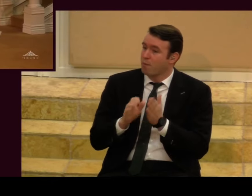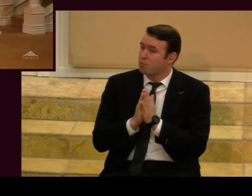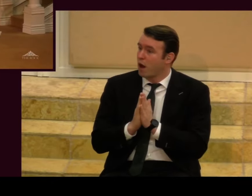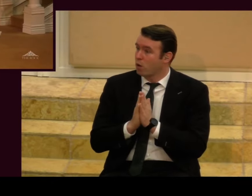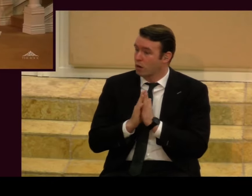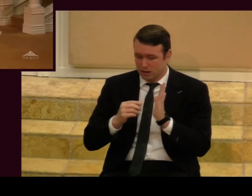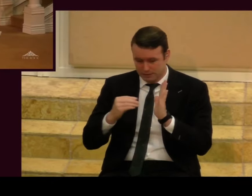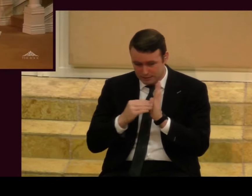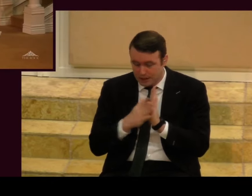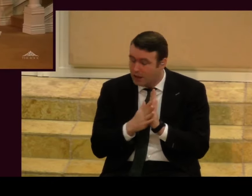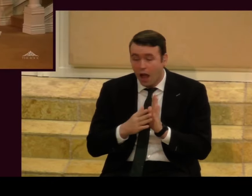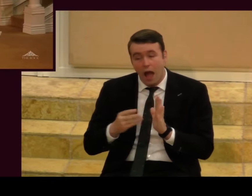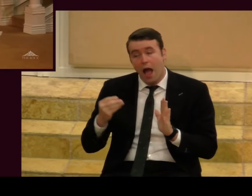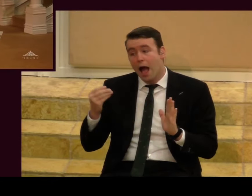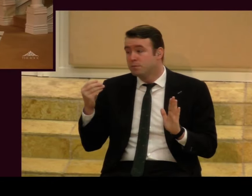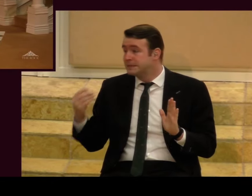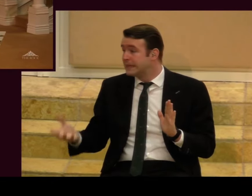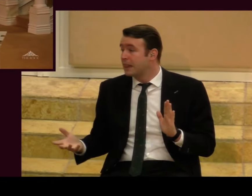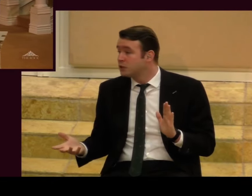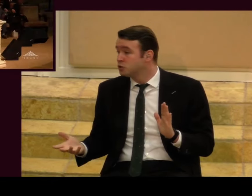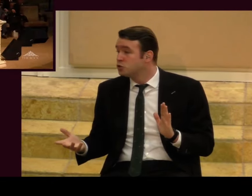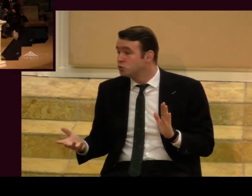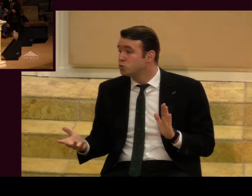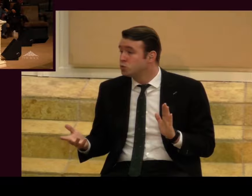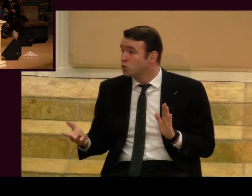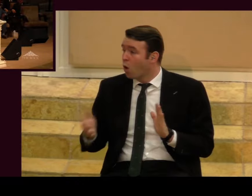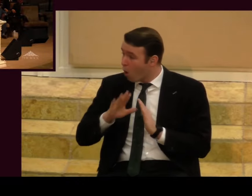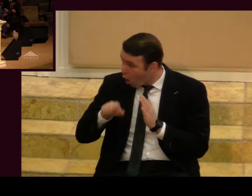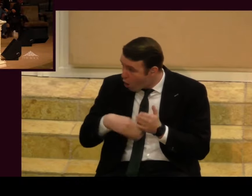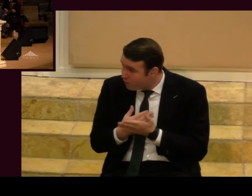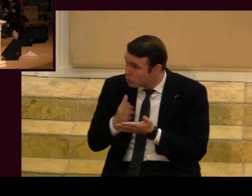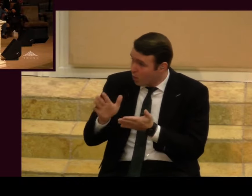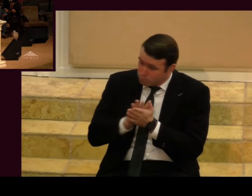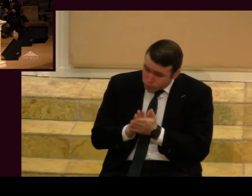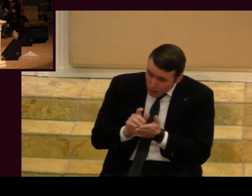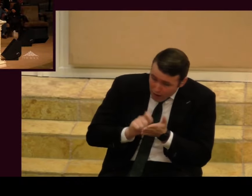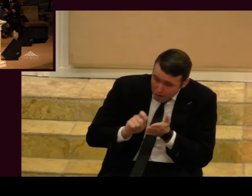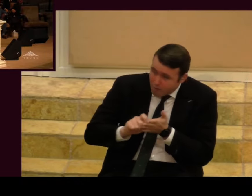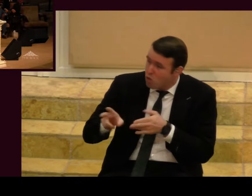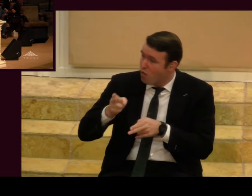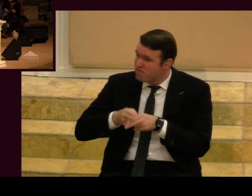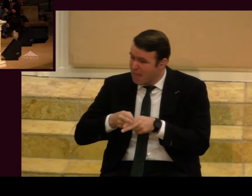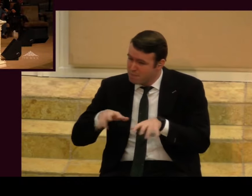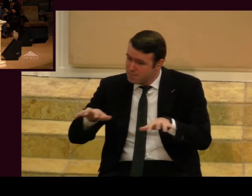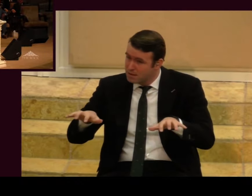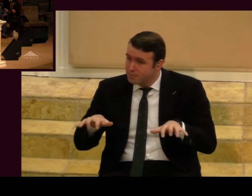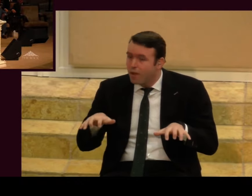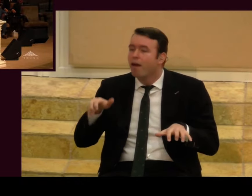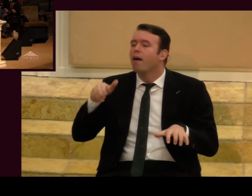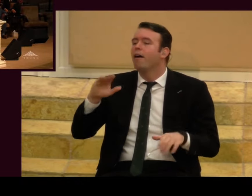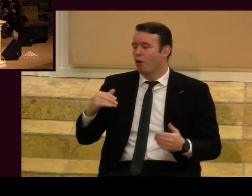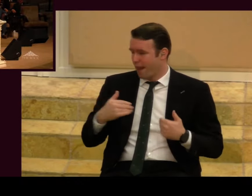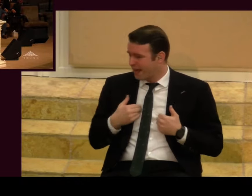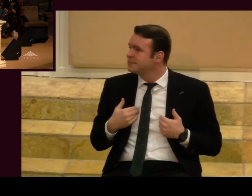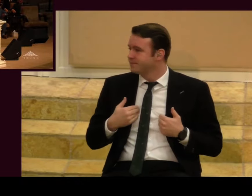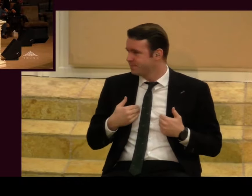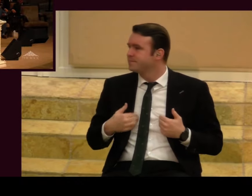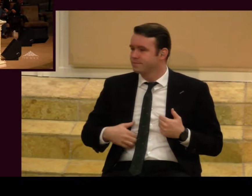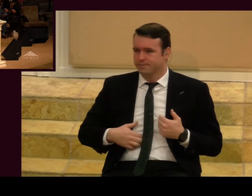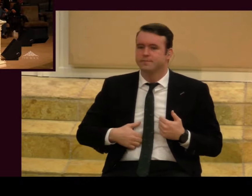you put them down here. And hey, I'm telling you, all of those prayers, all of those names, God's got